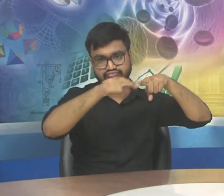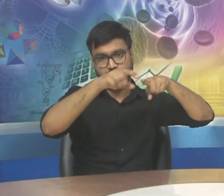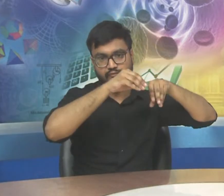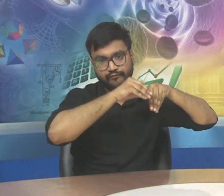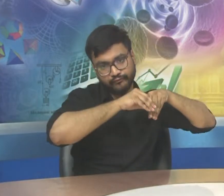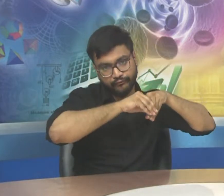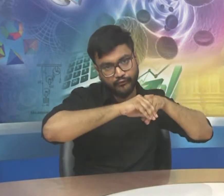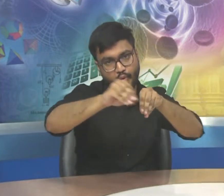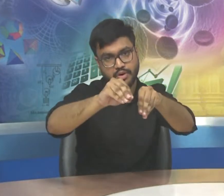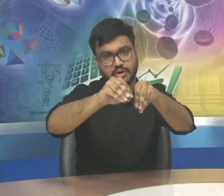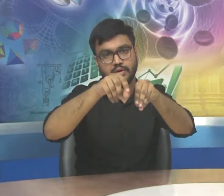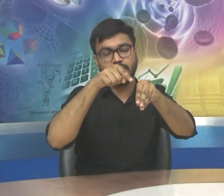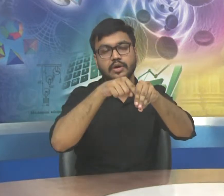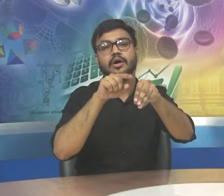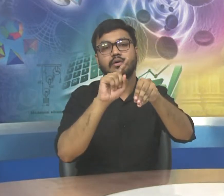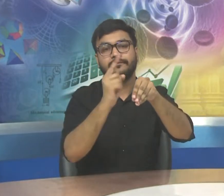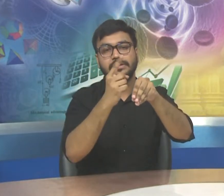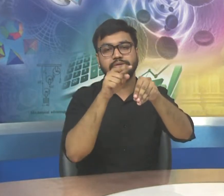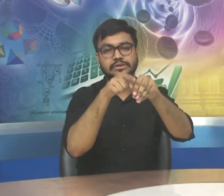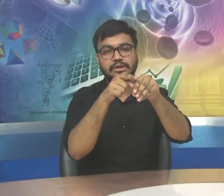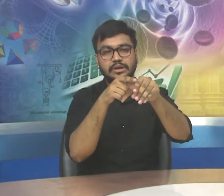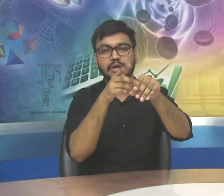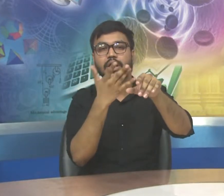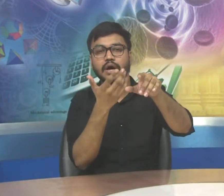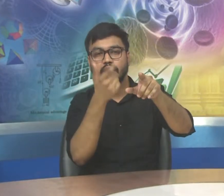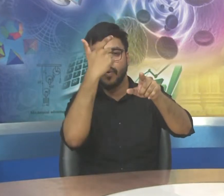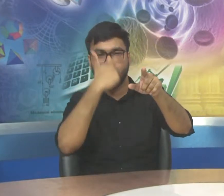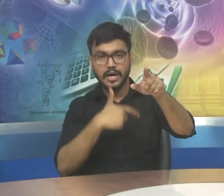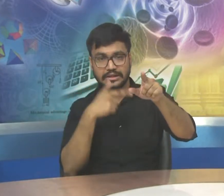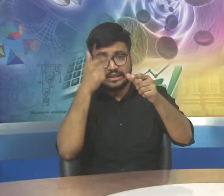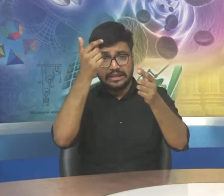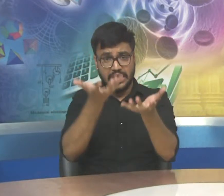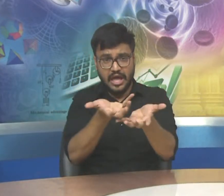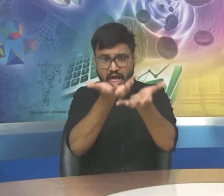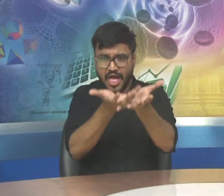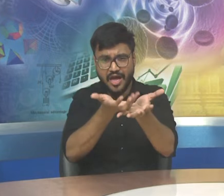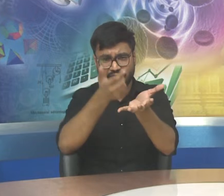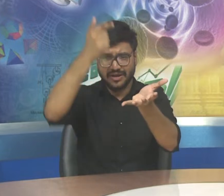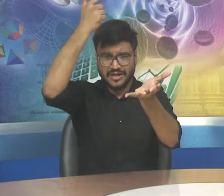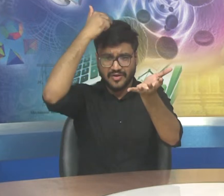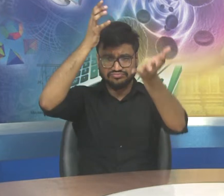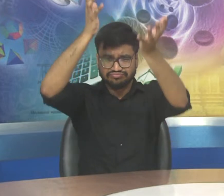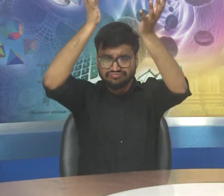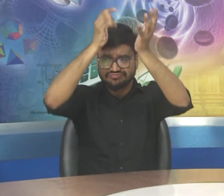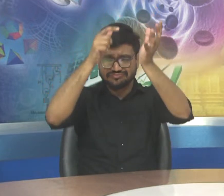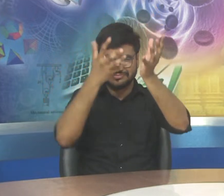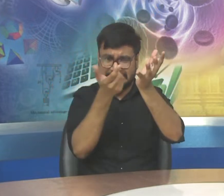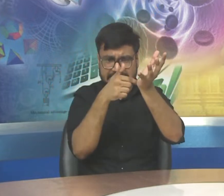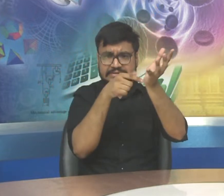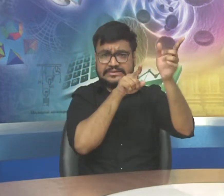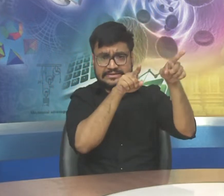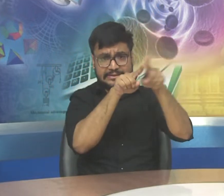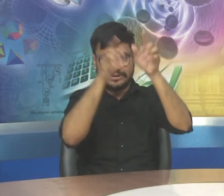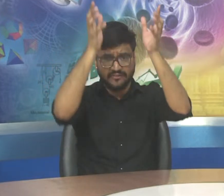horizontally. So there is no movement in the direction of the gravity.